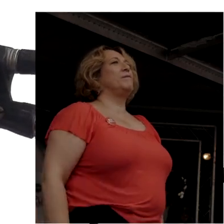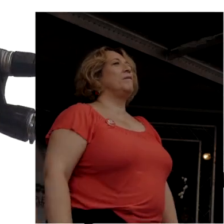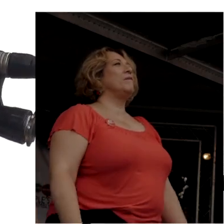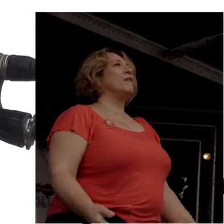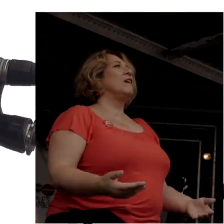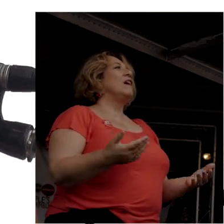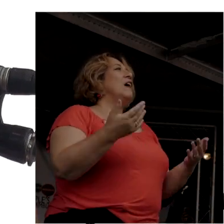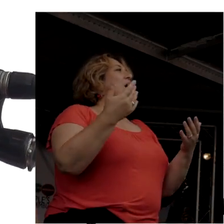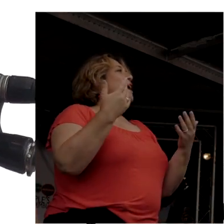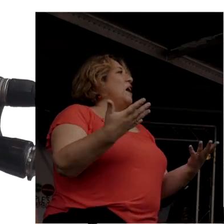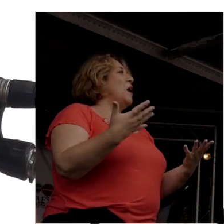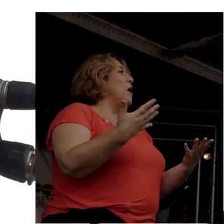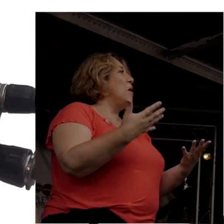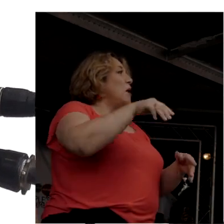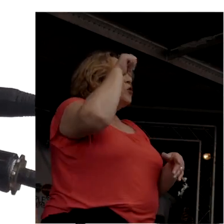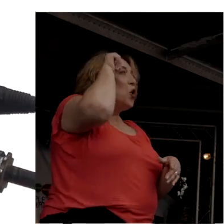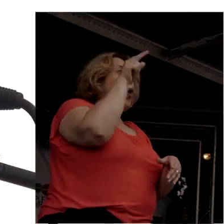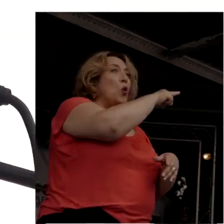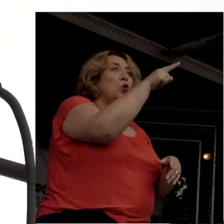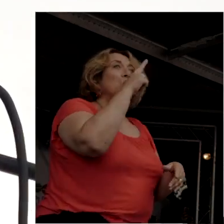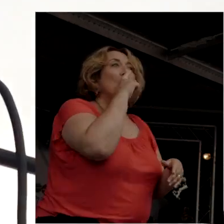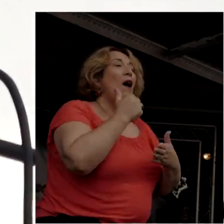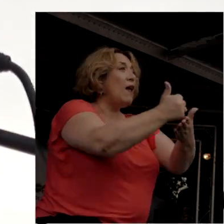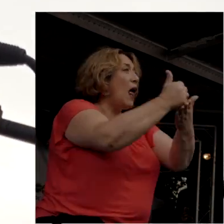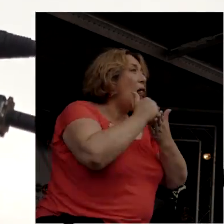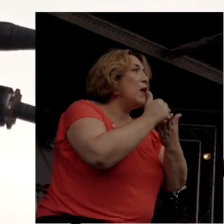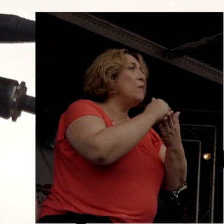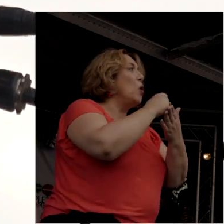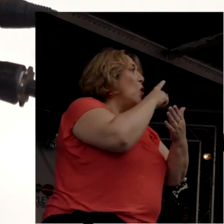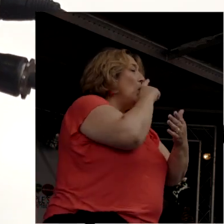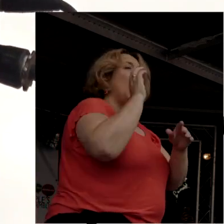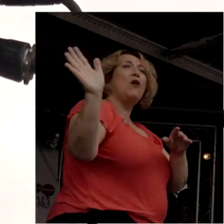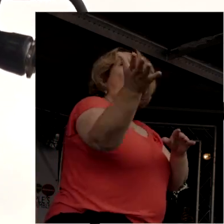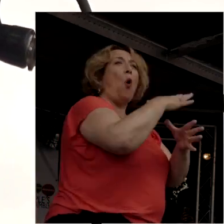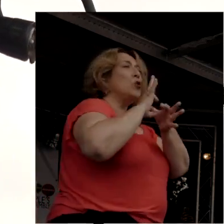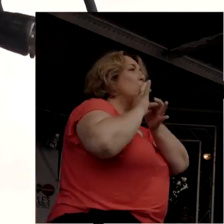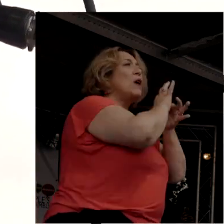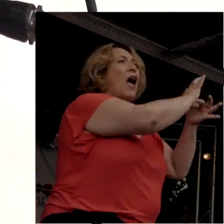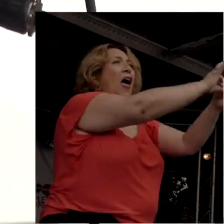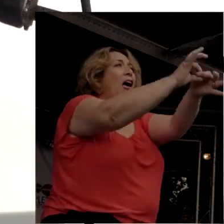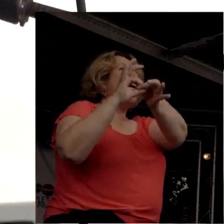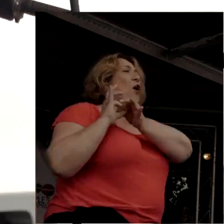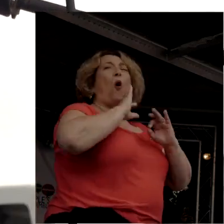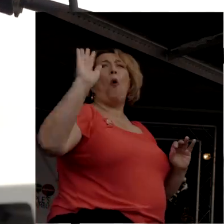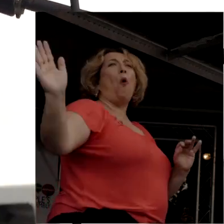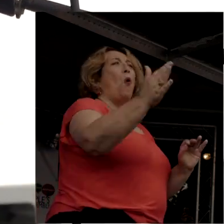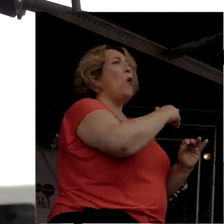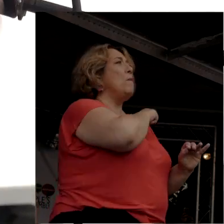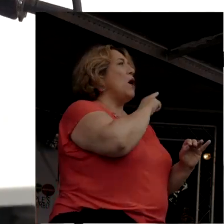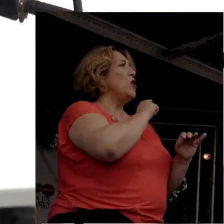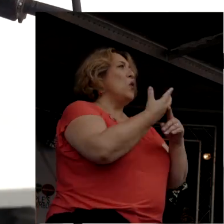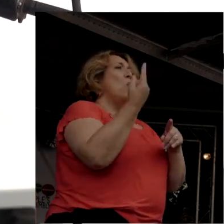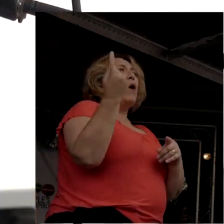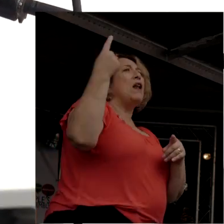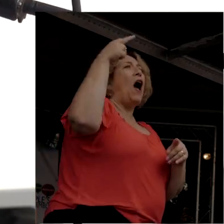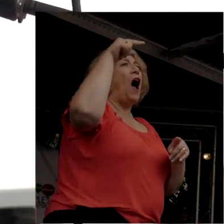But you know, you can help. We can all do this together. We can do this together. We've had 100,000 people